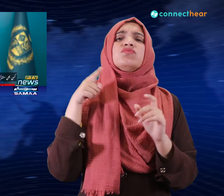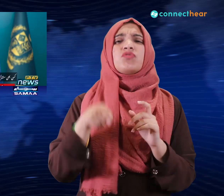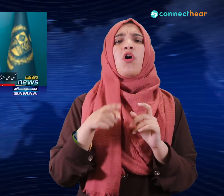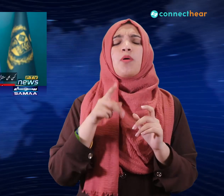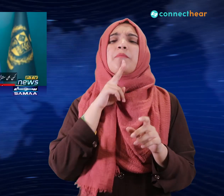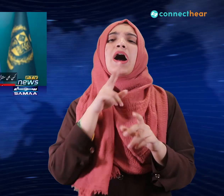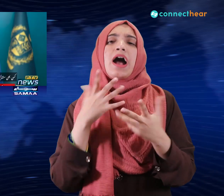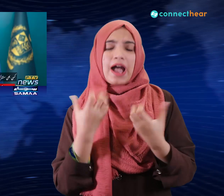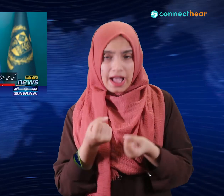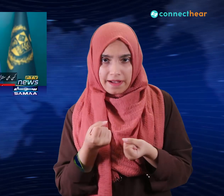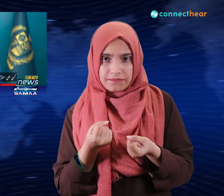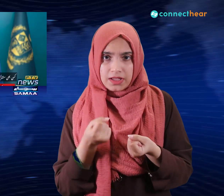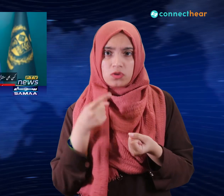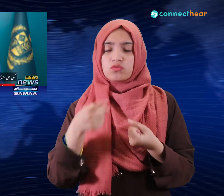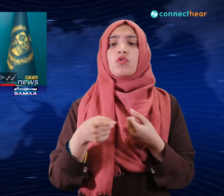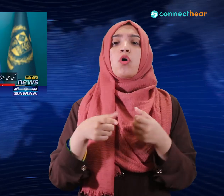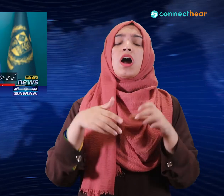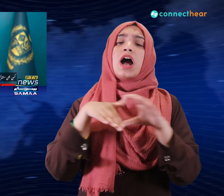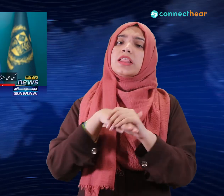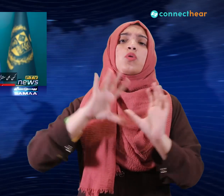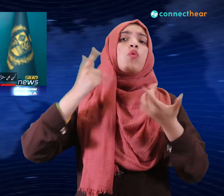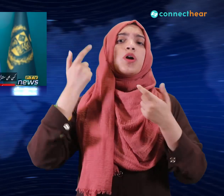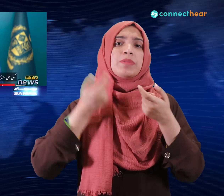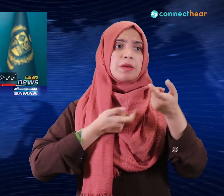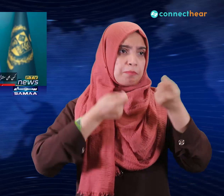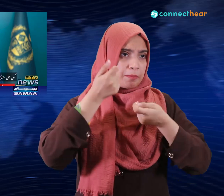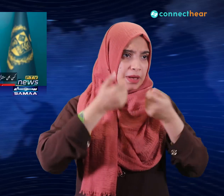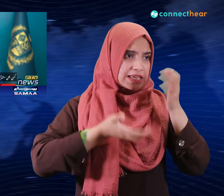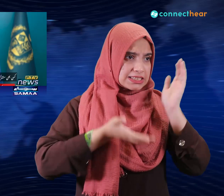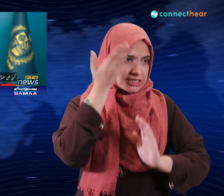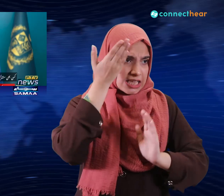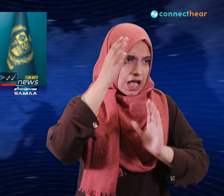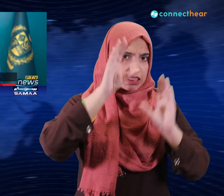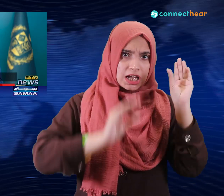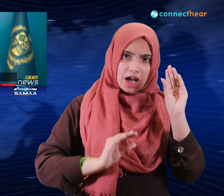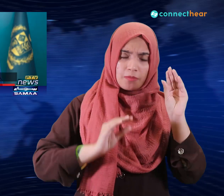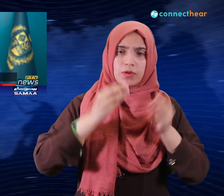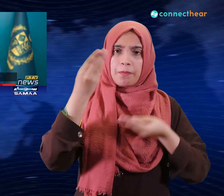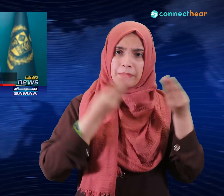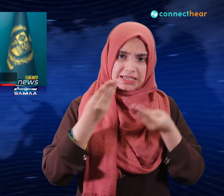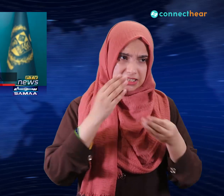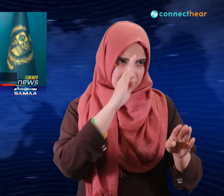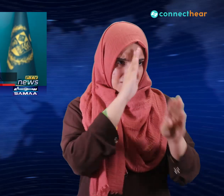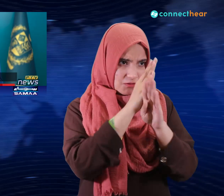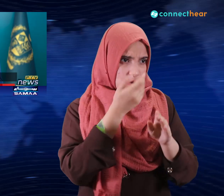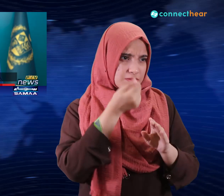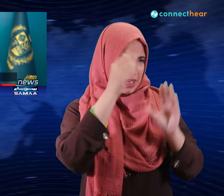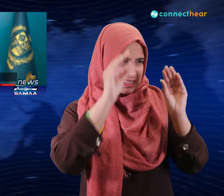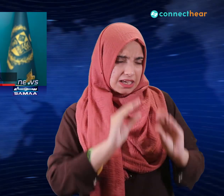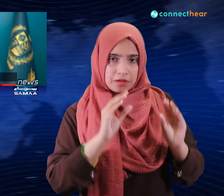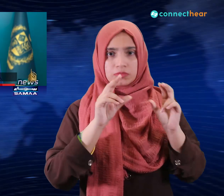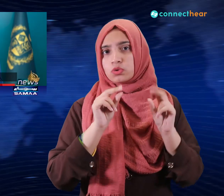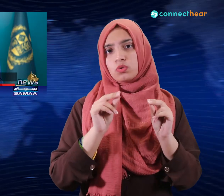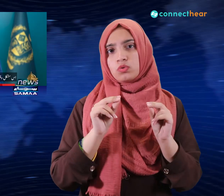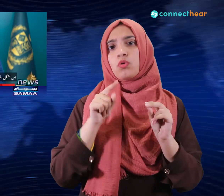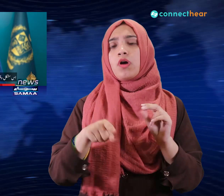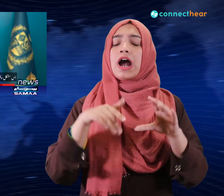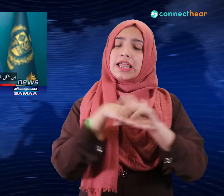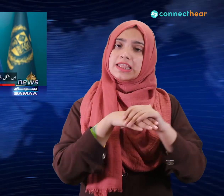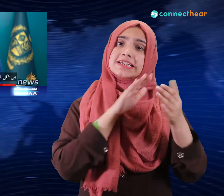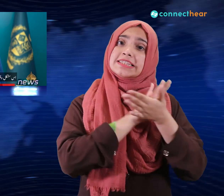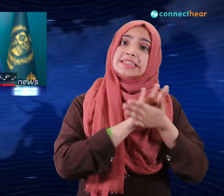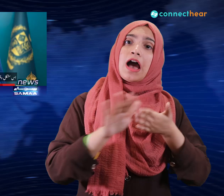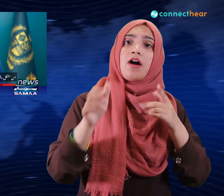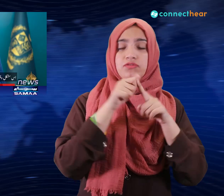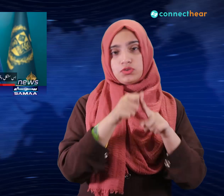restructuring should not involve protracted negotiations that would defeat the purpose of the debt relief. At